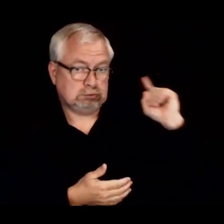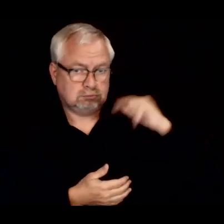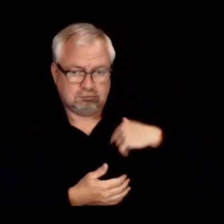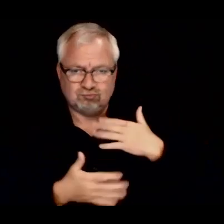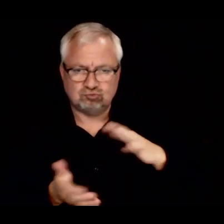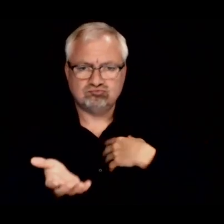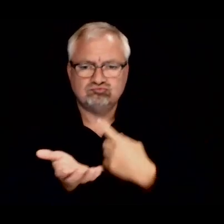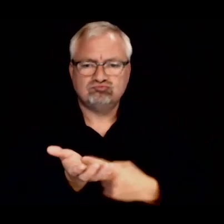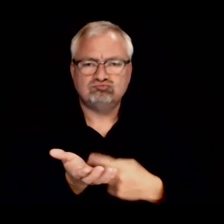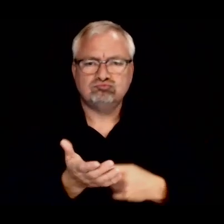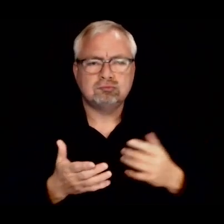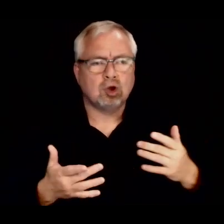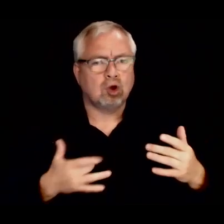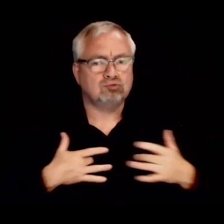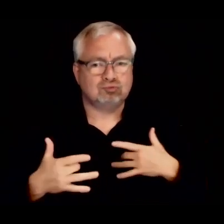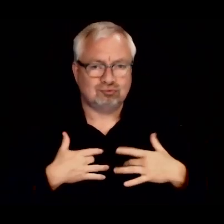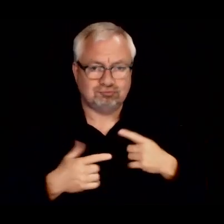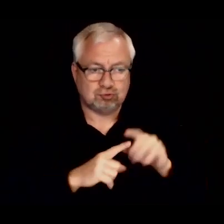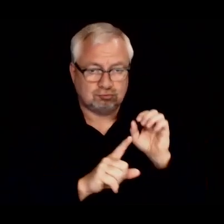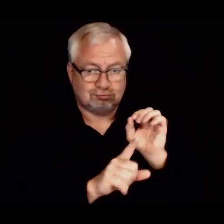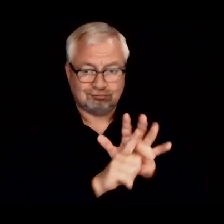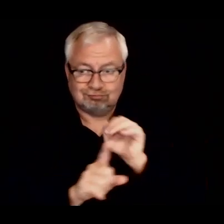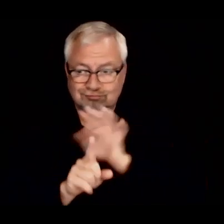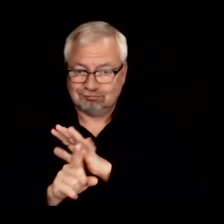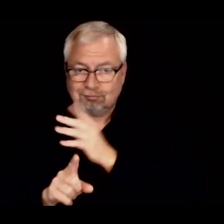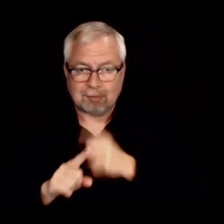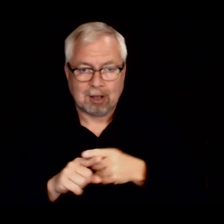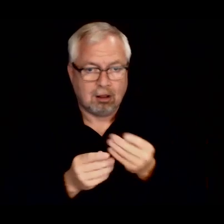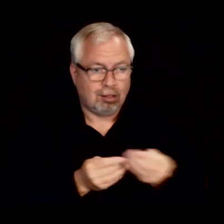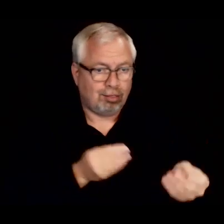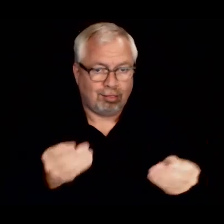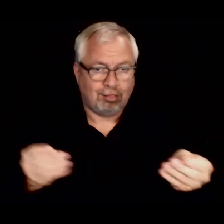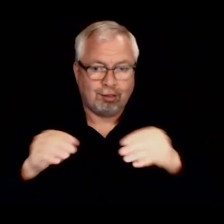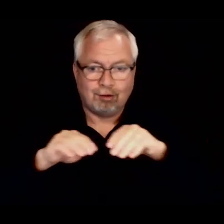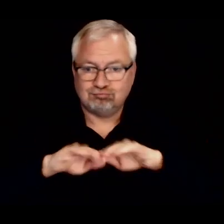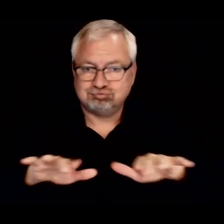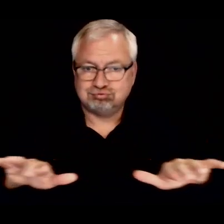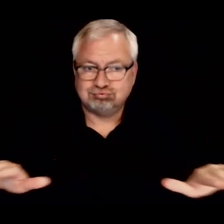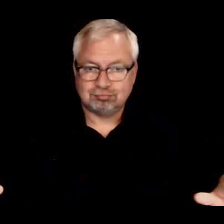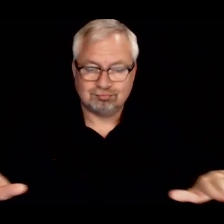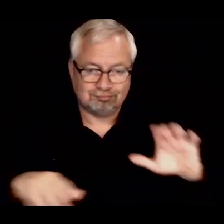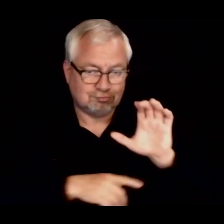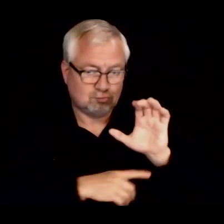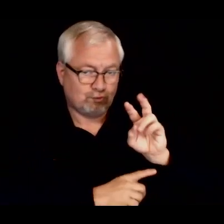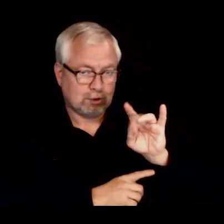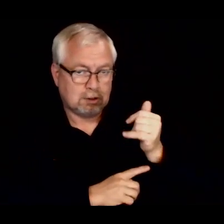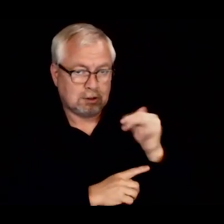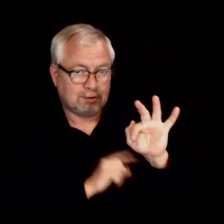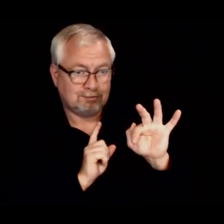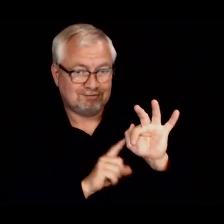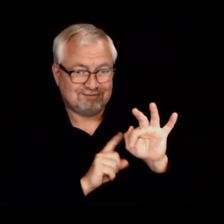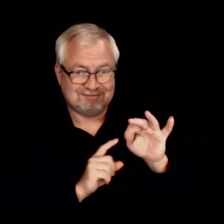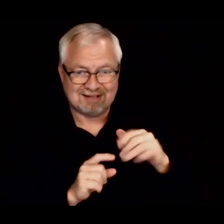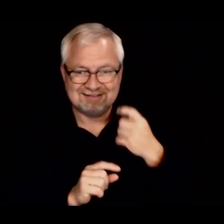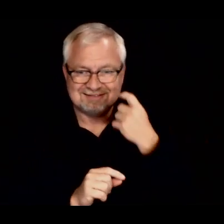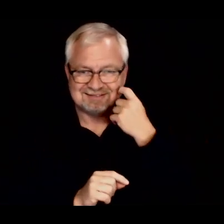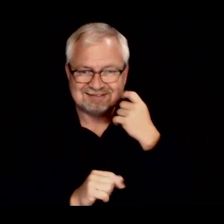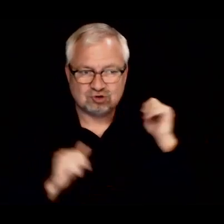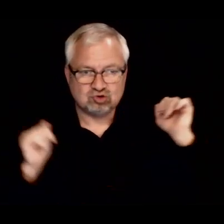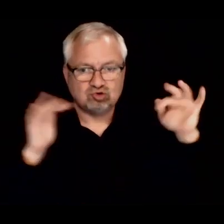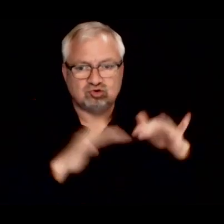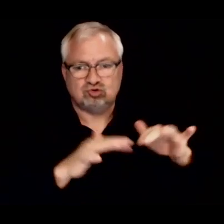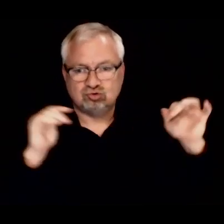of the COVID-2 virus associated with the recent large public gatherings and demonstrations